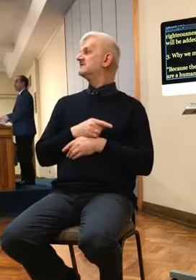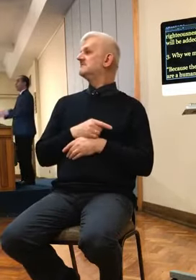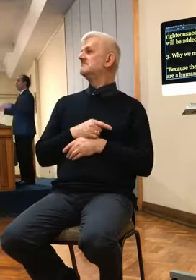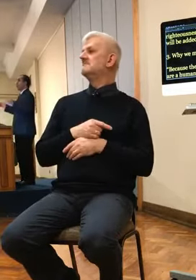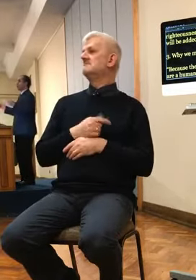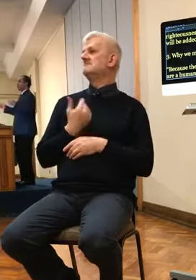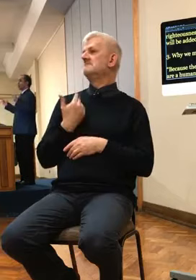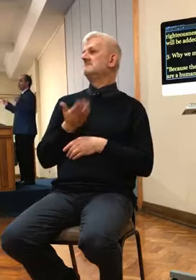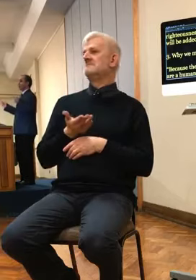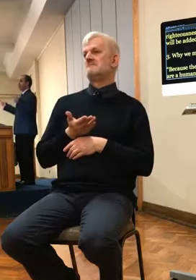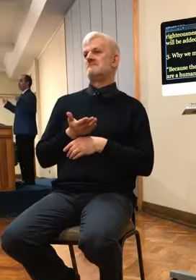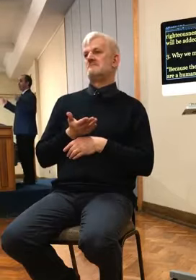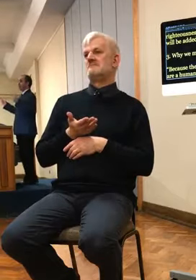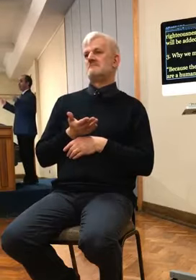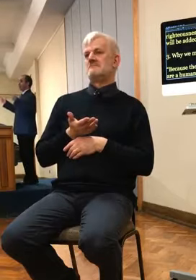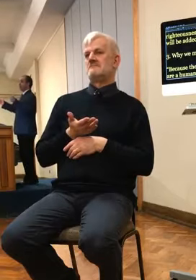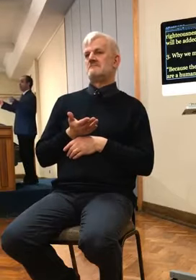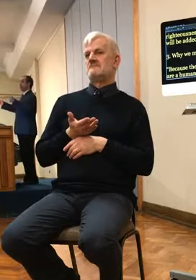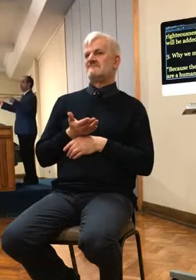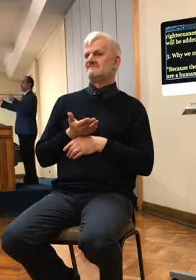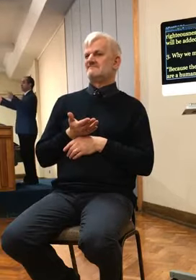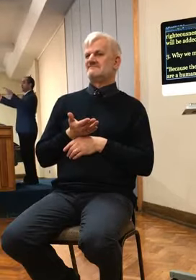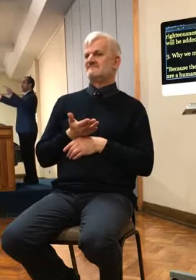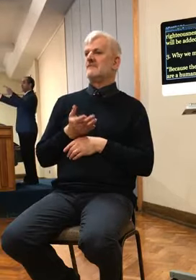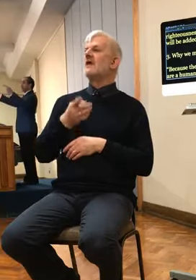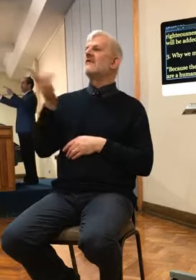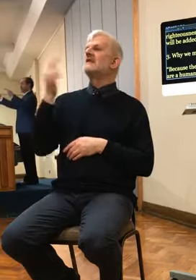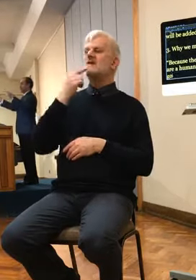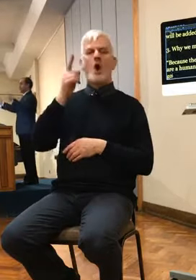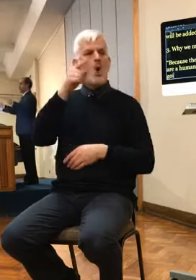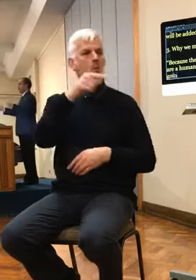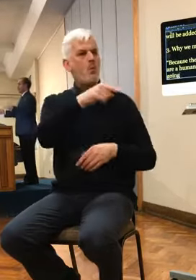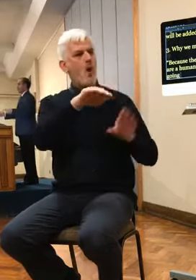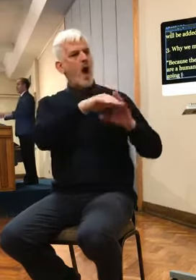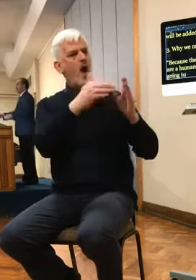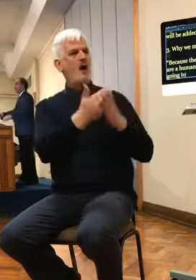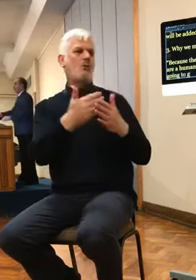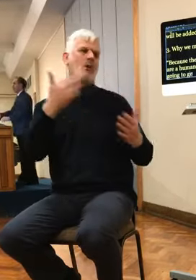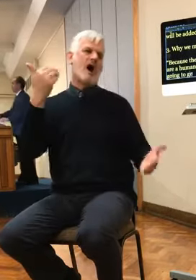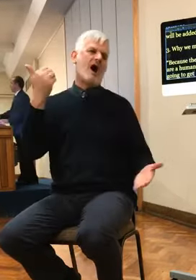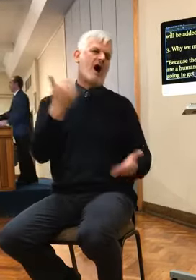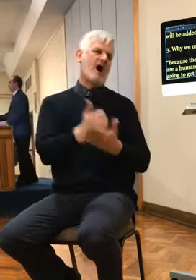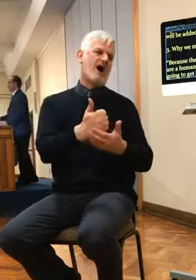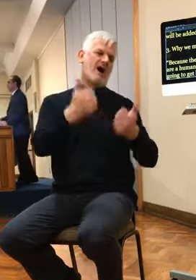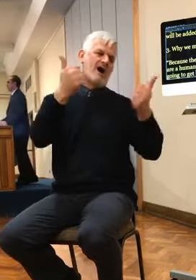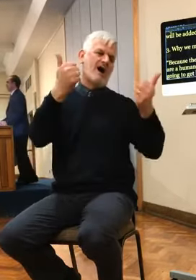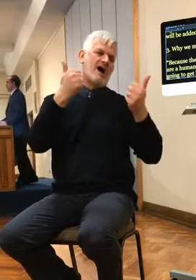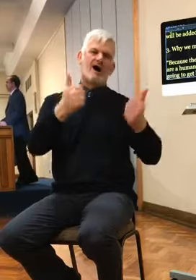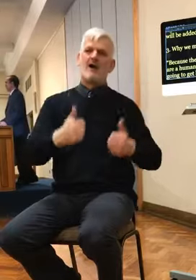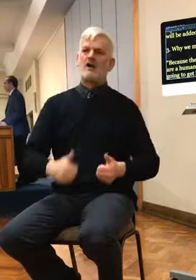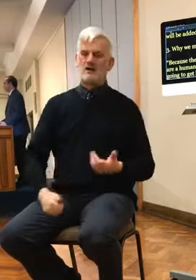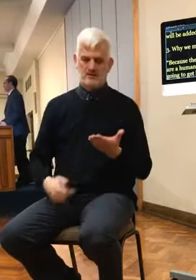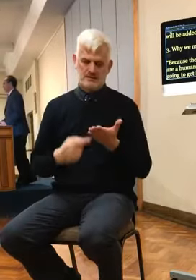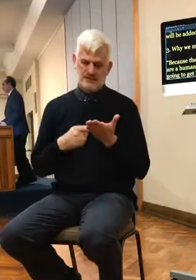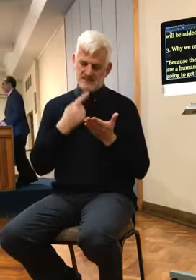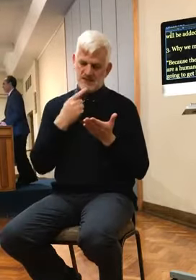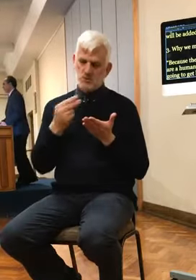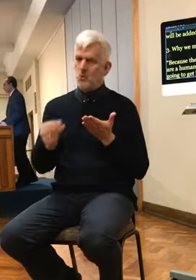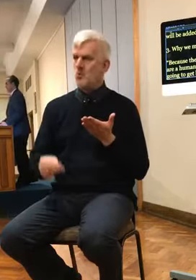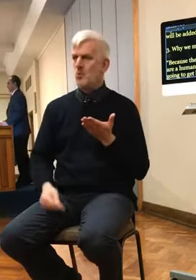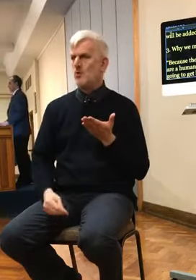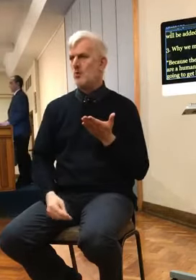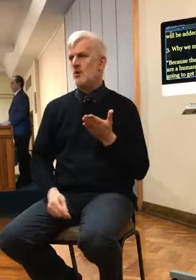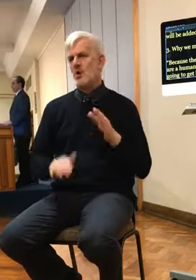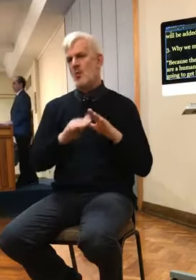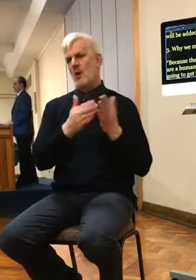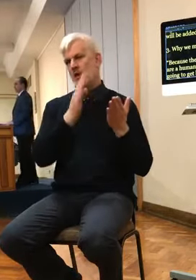Oh, what a wonderful world, they sing. Oh, Bible says, no, what a sad